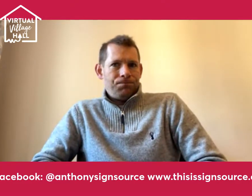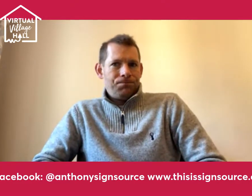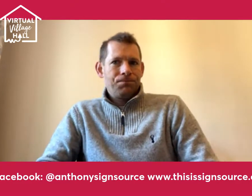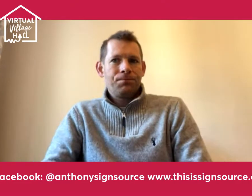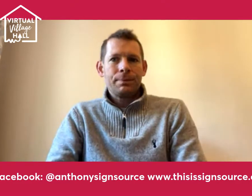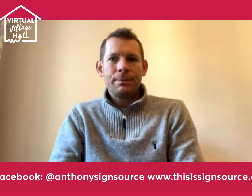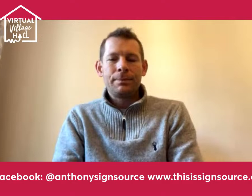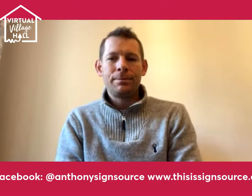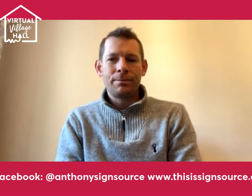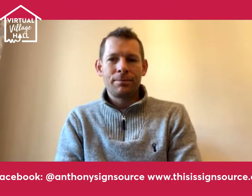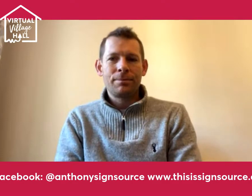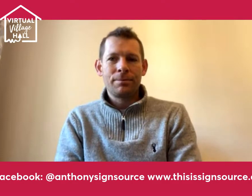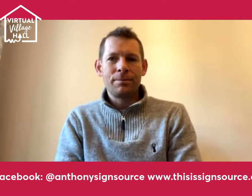big.